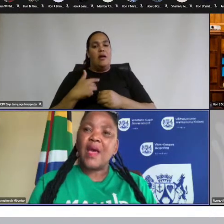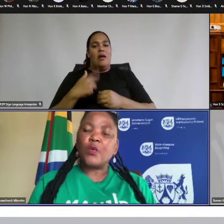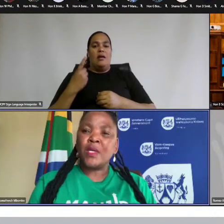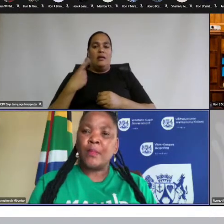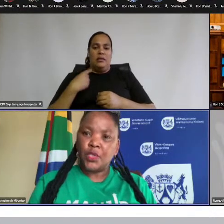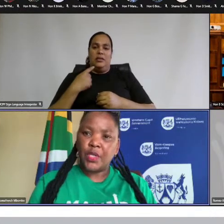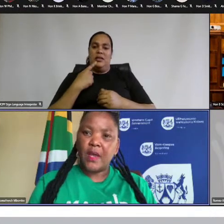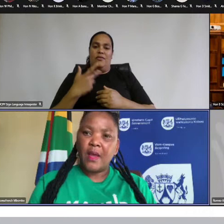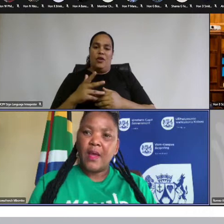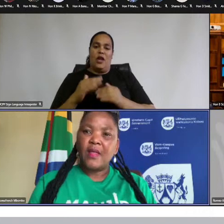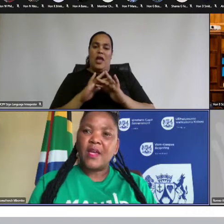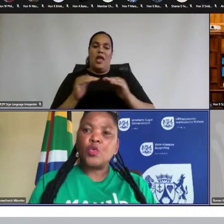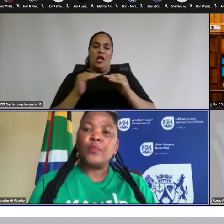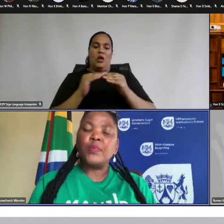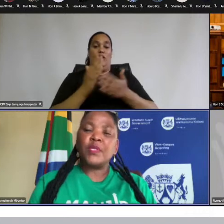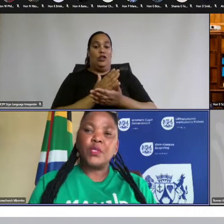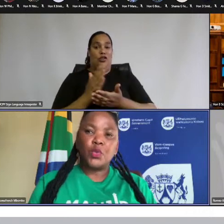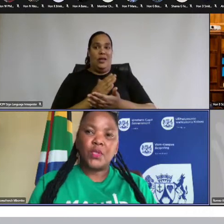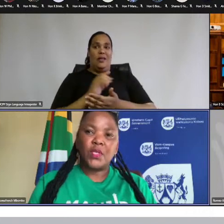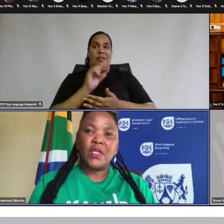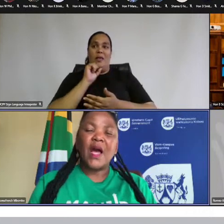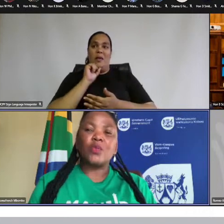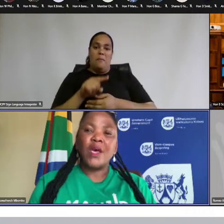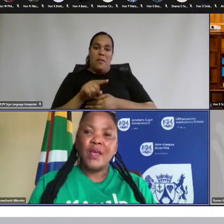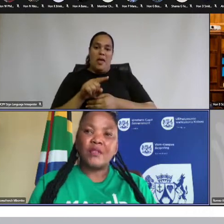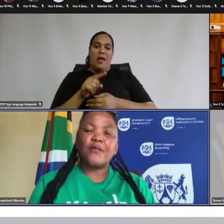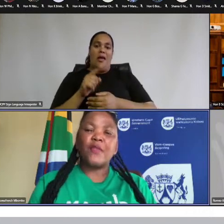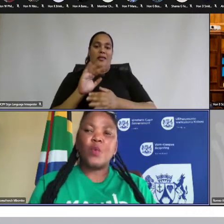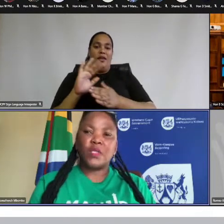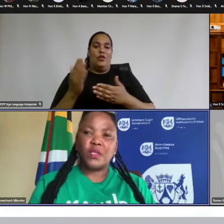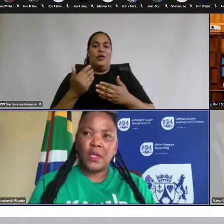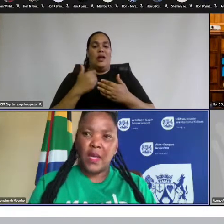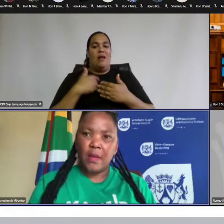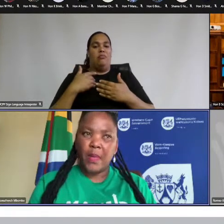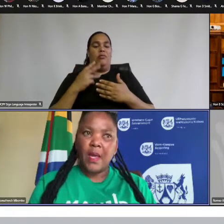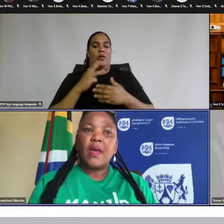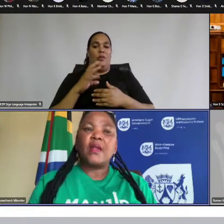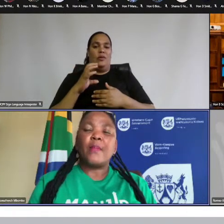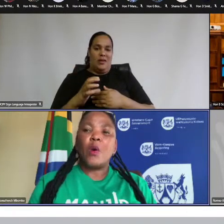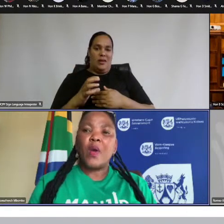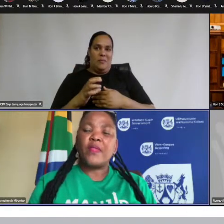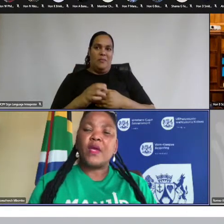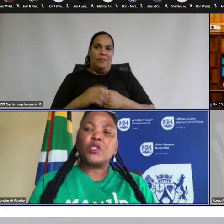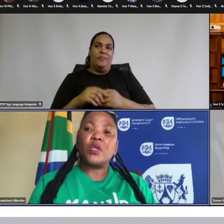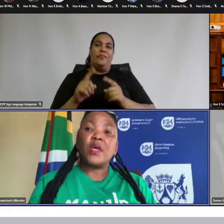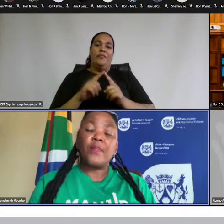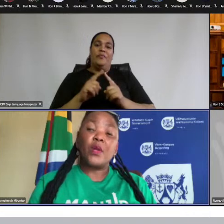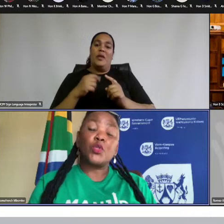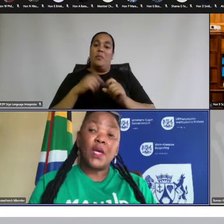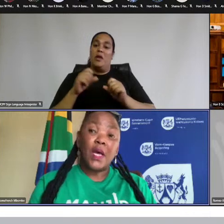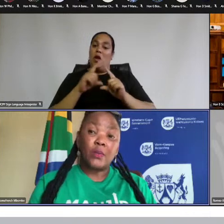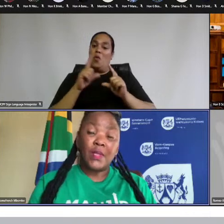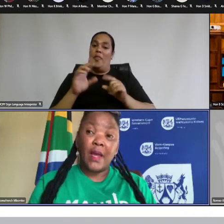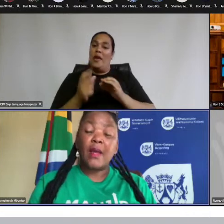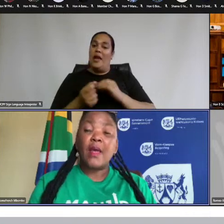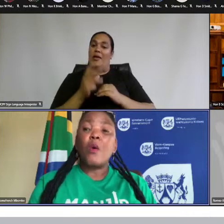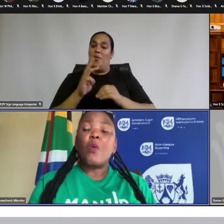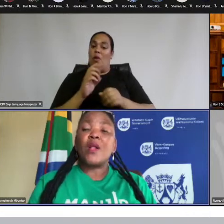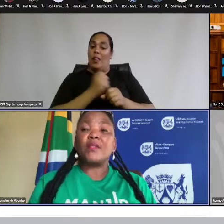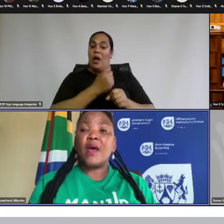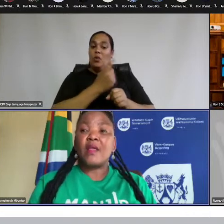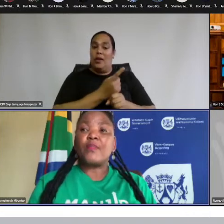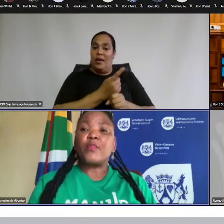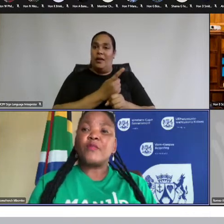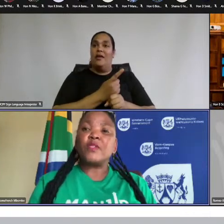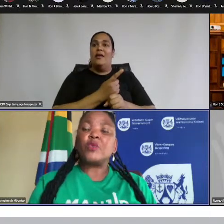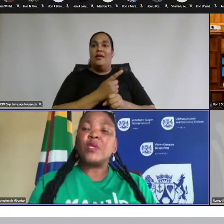the equitable share that will be reduced in outer years for the Western Cape. And I'm aware that it's going to happen also in Gauteng,